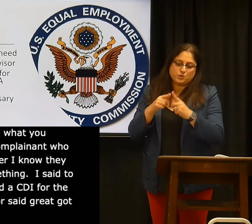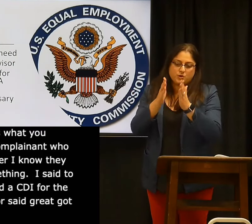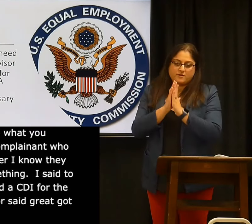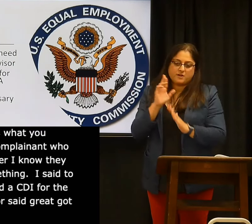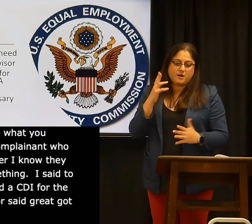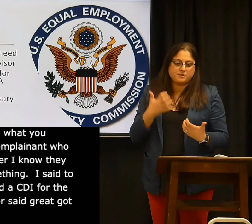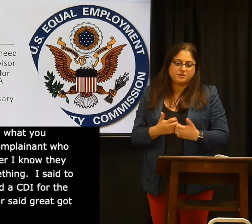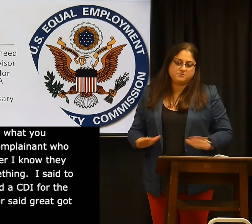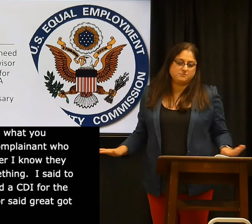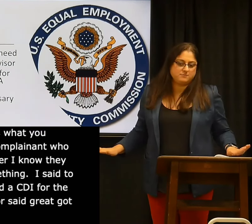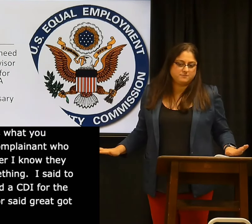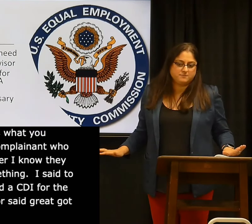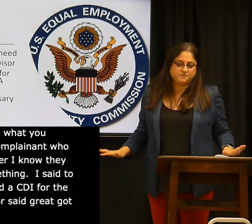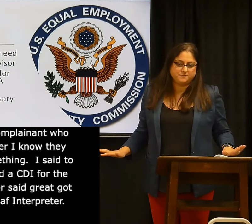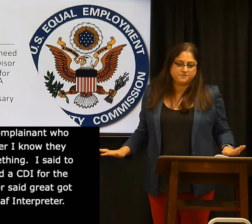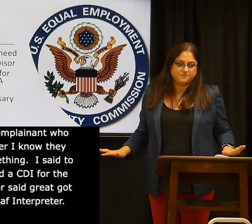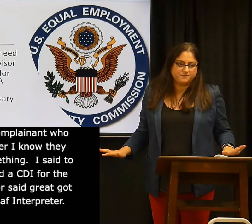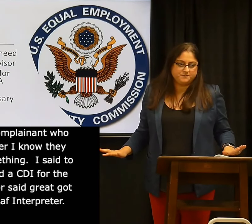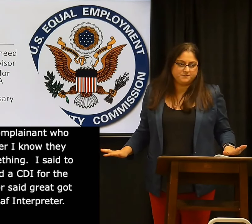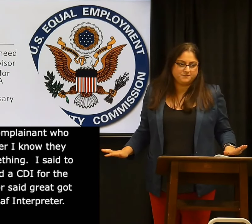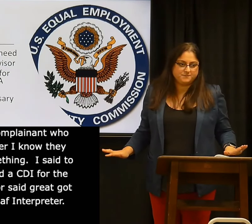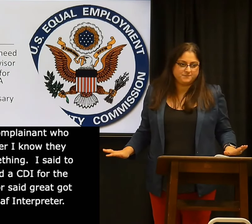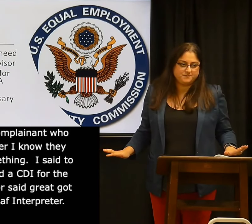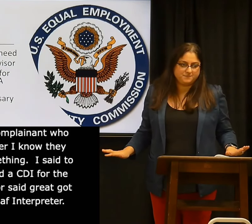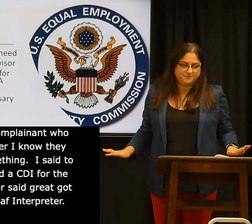Just put in your mind that there's no magic words. All you have to do is ask.